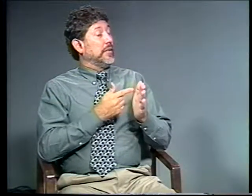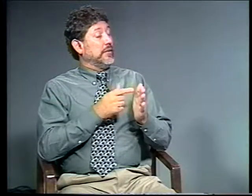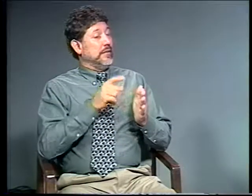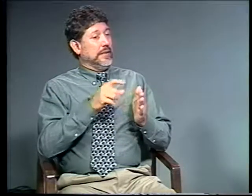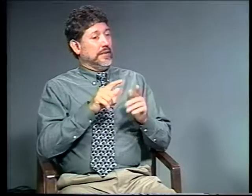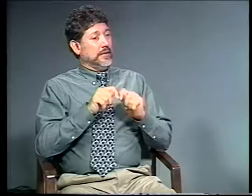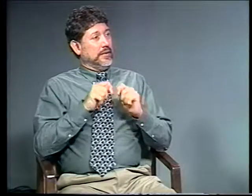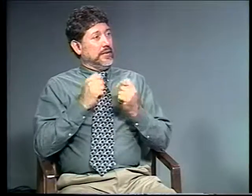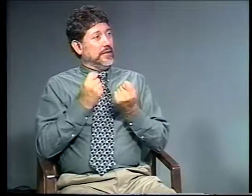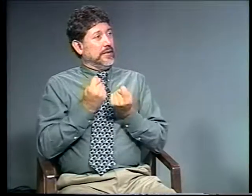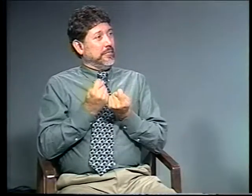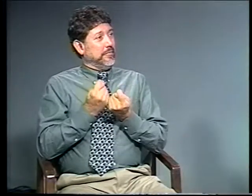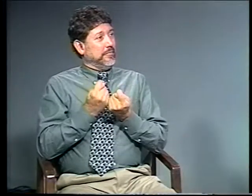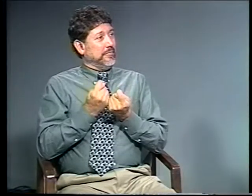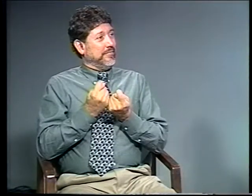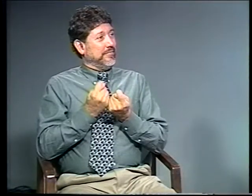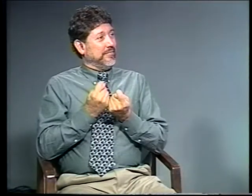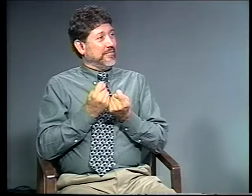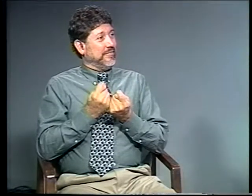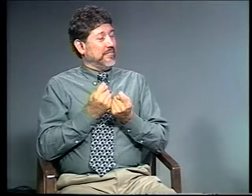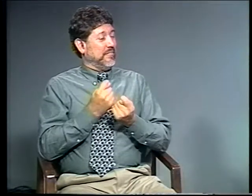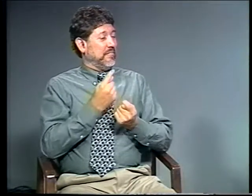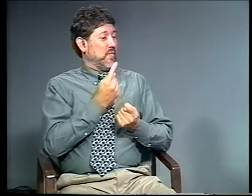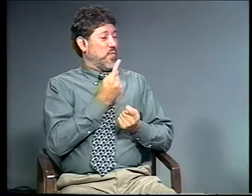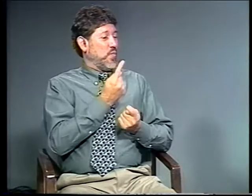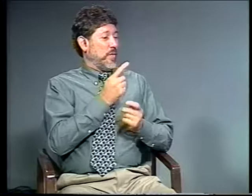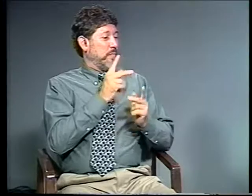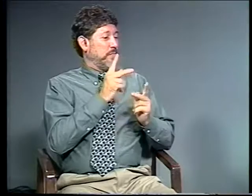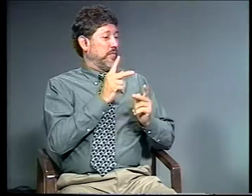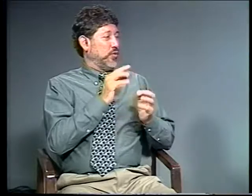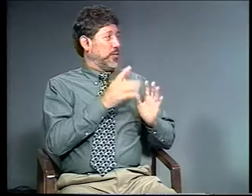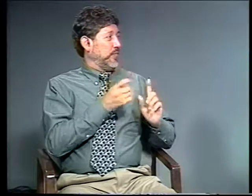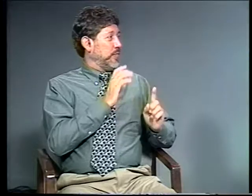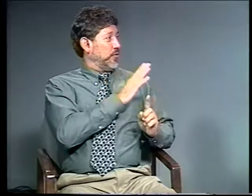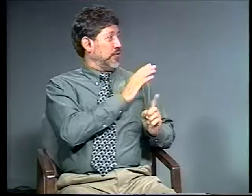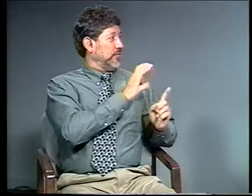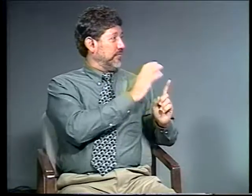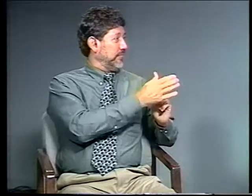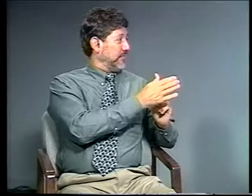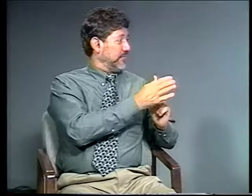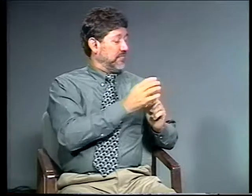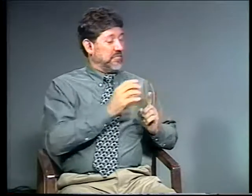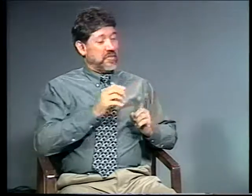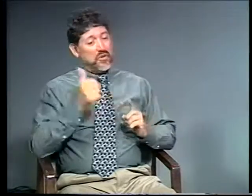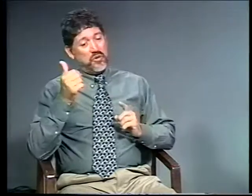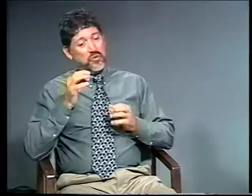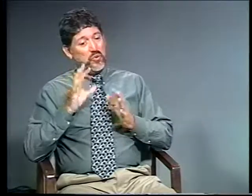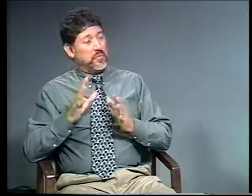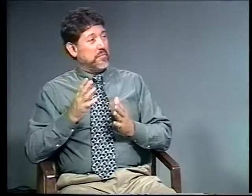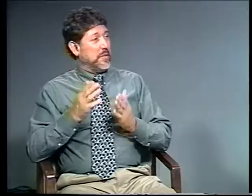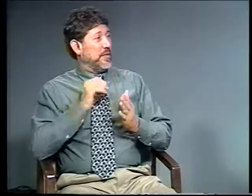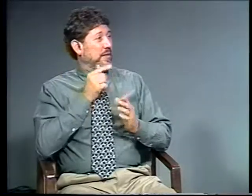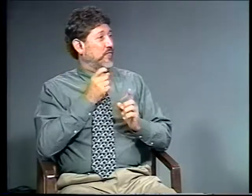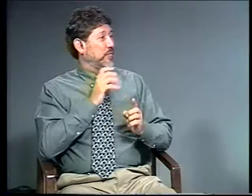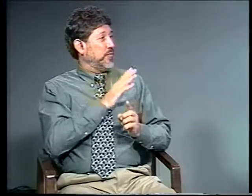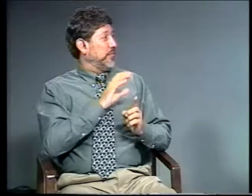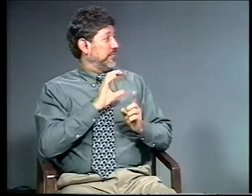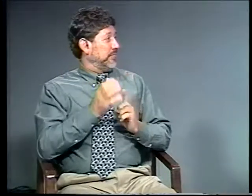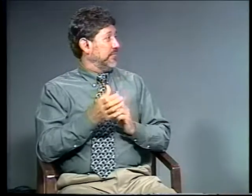I was thinking of another example where sometimes a team would be better. Maybe an interpreter